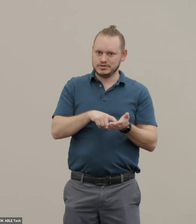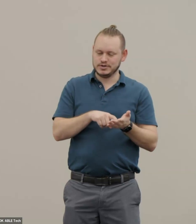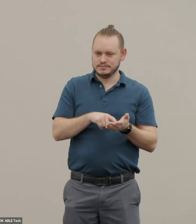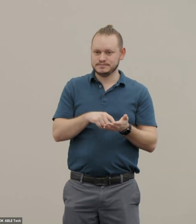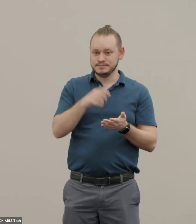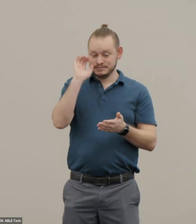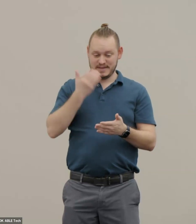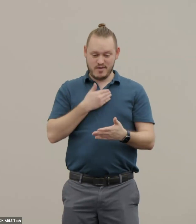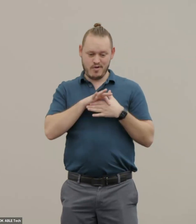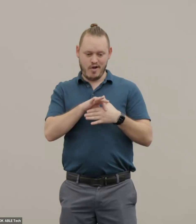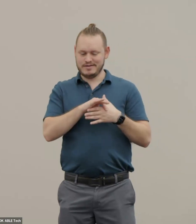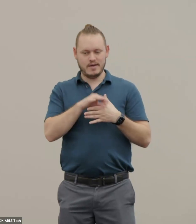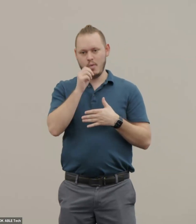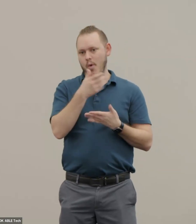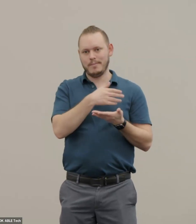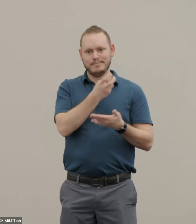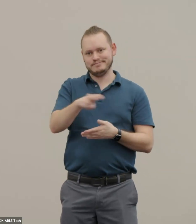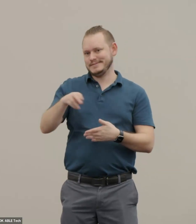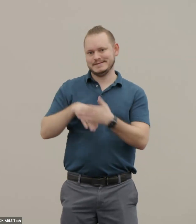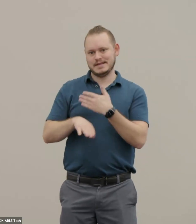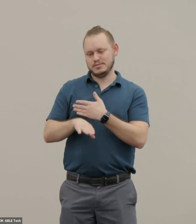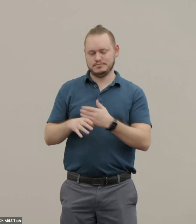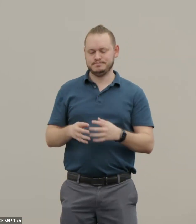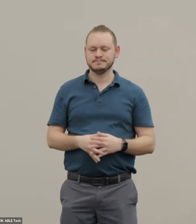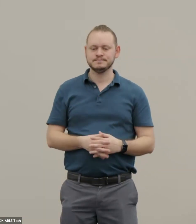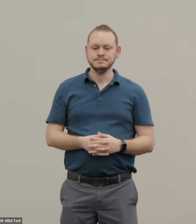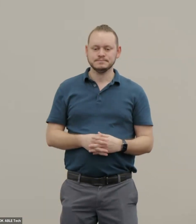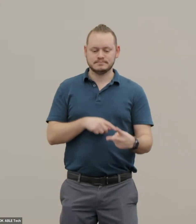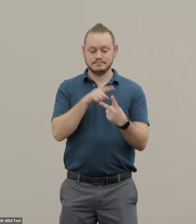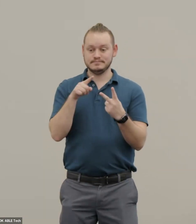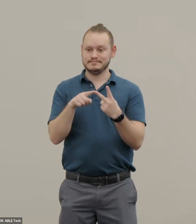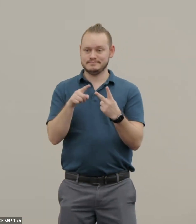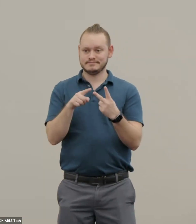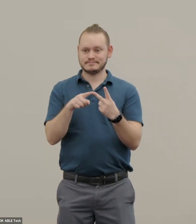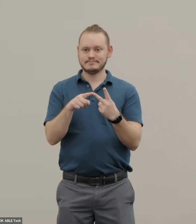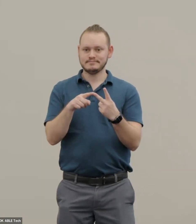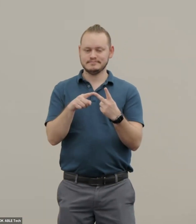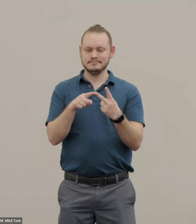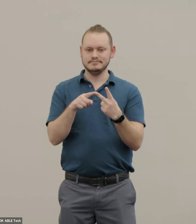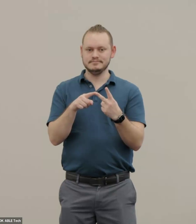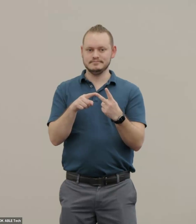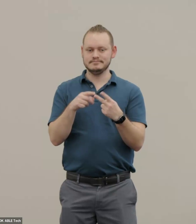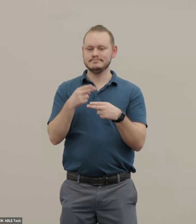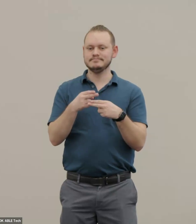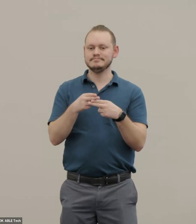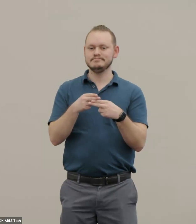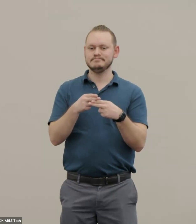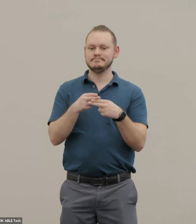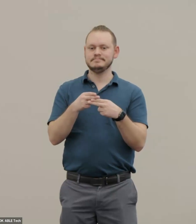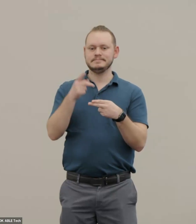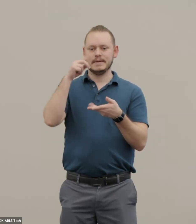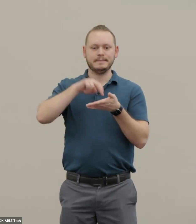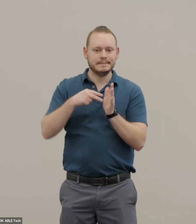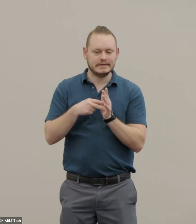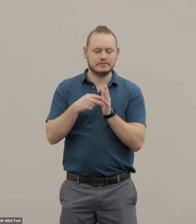our content is not going to be accessible. And the second criteria is called meaningful